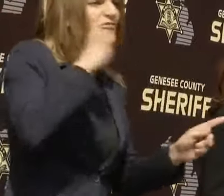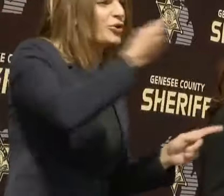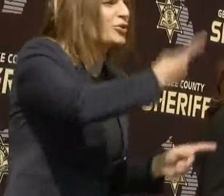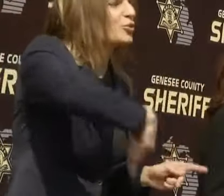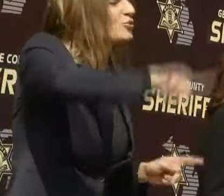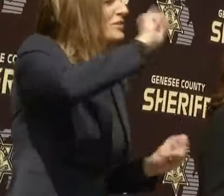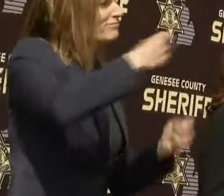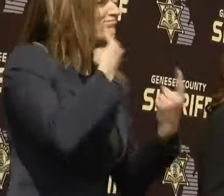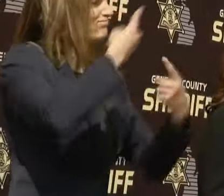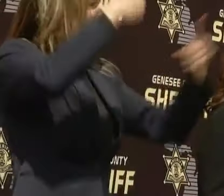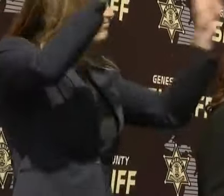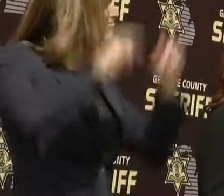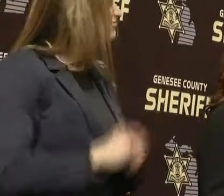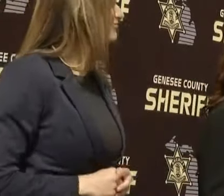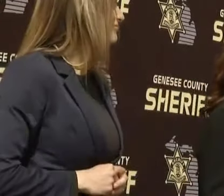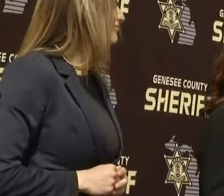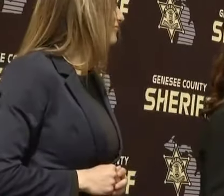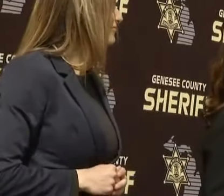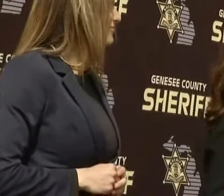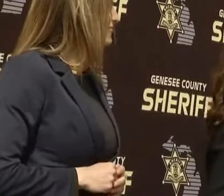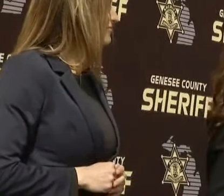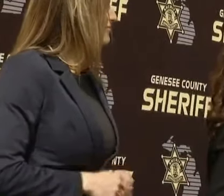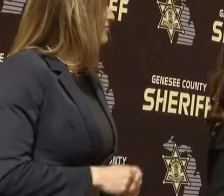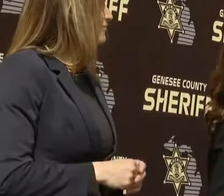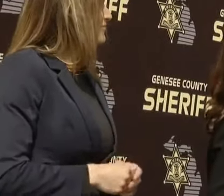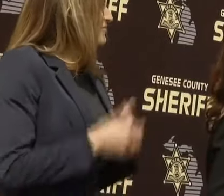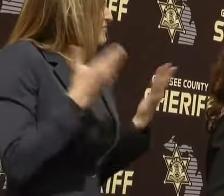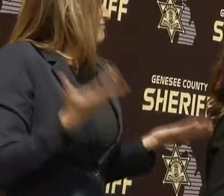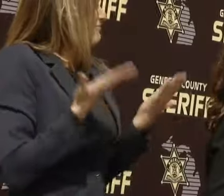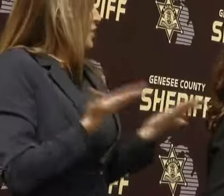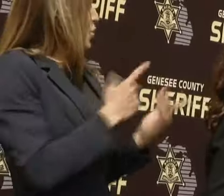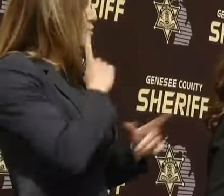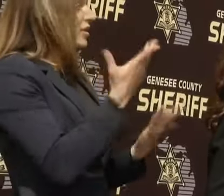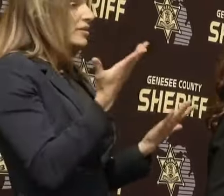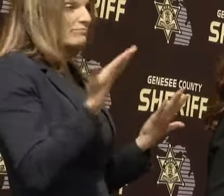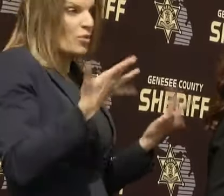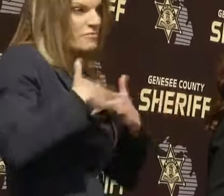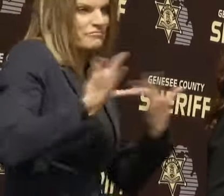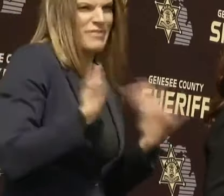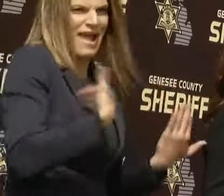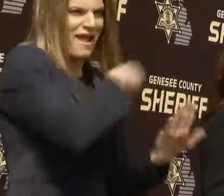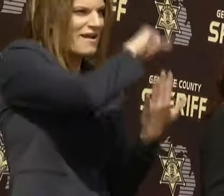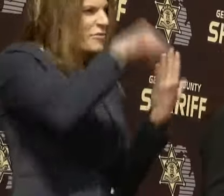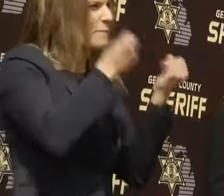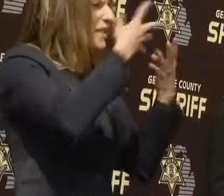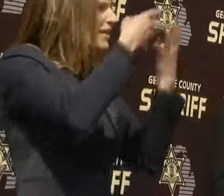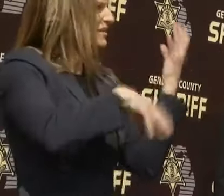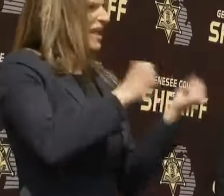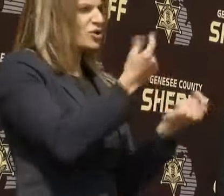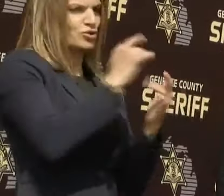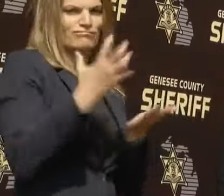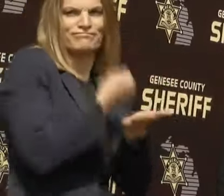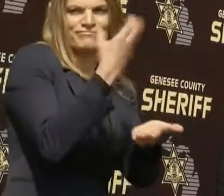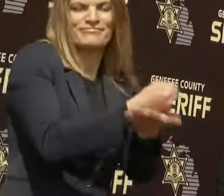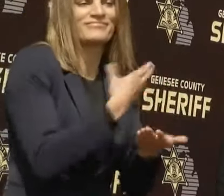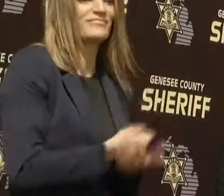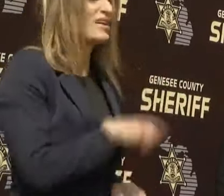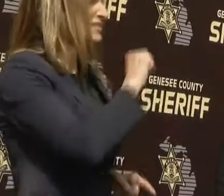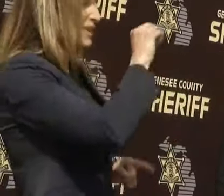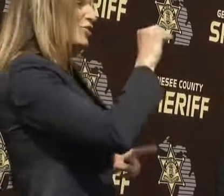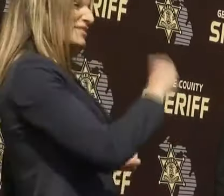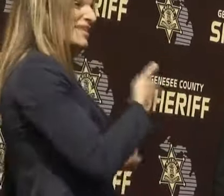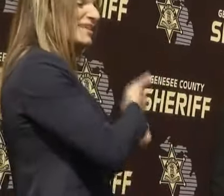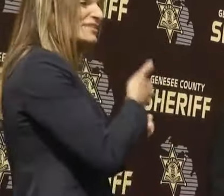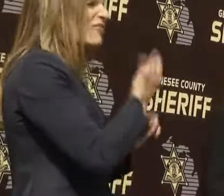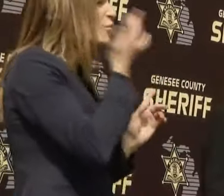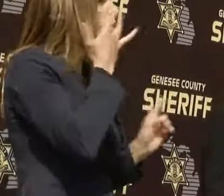every single Michigander. There are incredible things that are happening here today. Our Secretary of State is making sure everyone